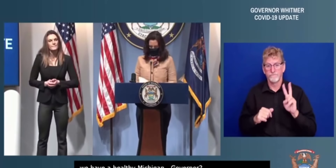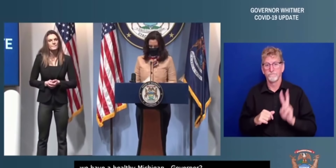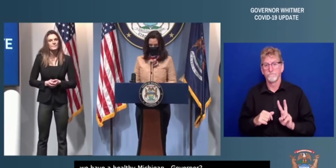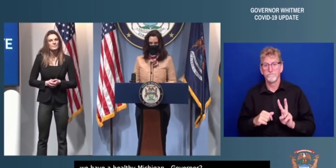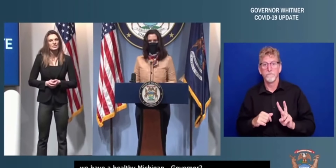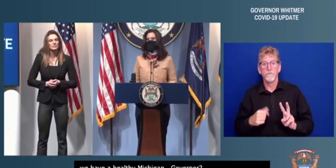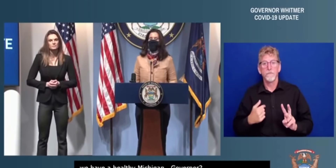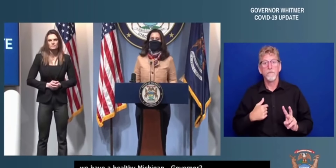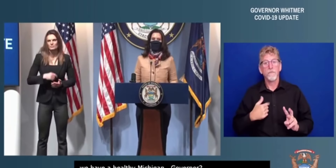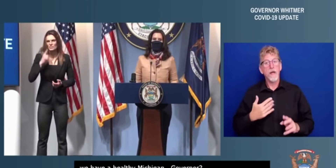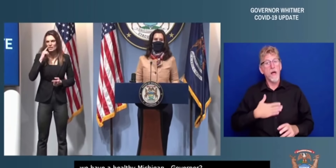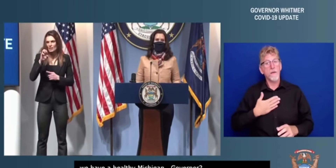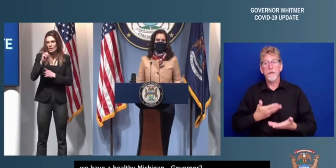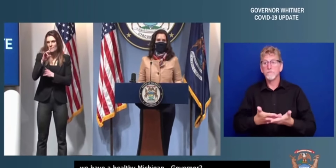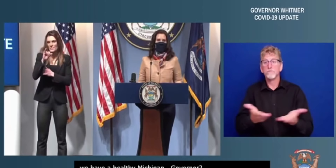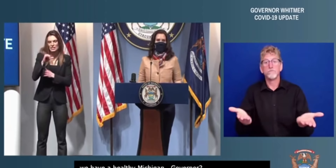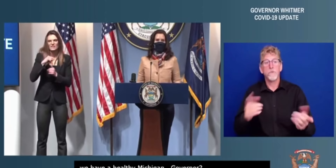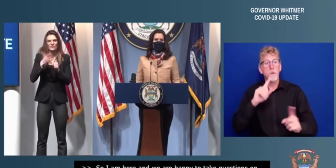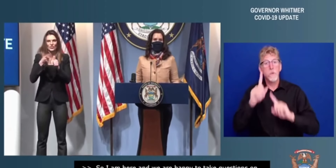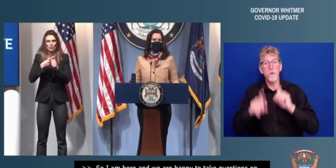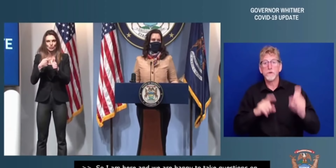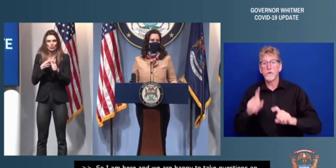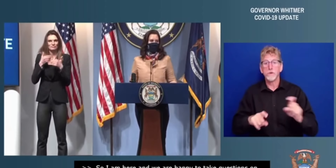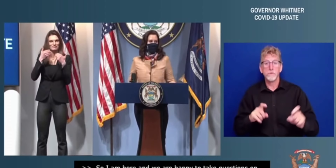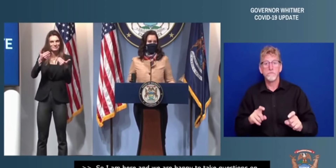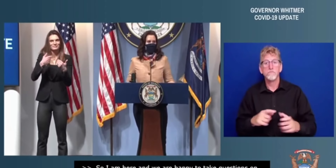I think I will start with Emily Lawler.